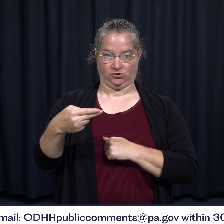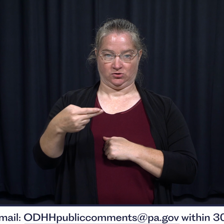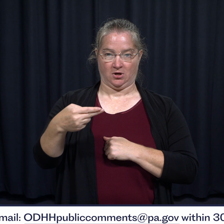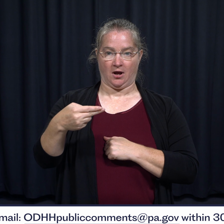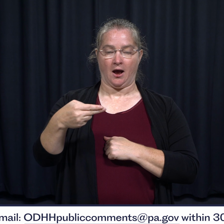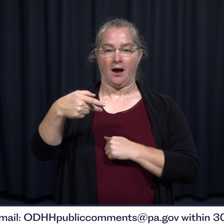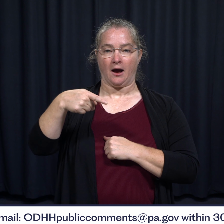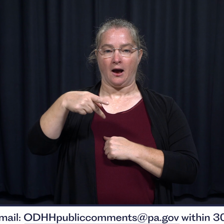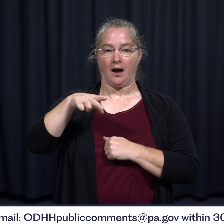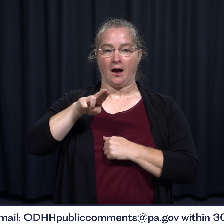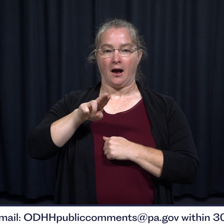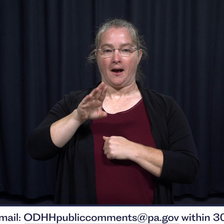public comments